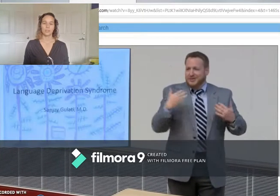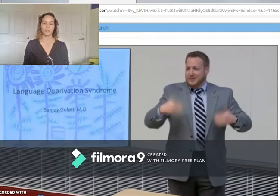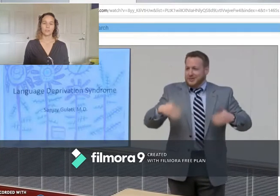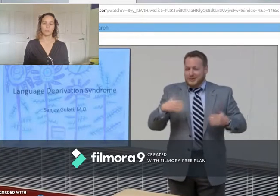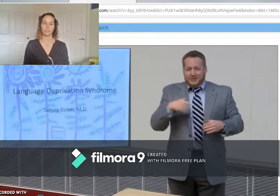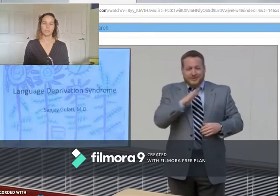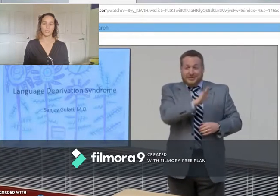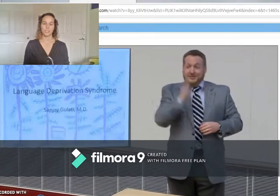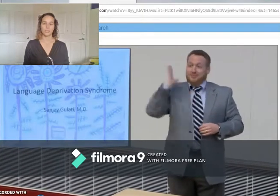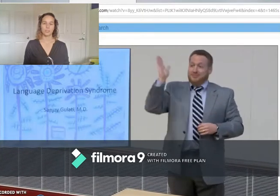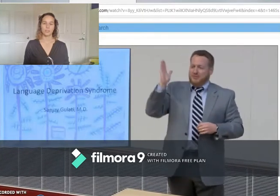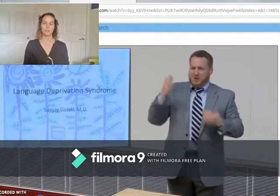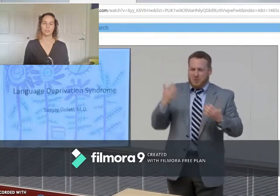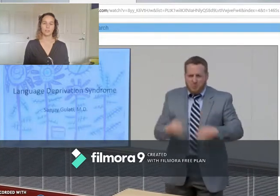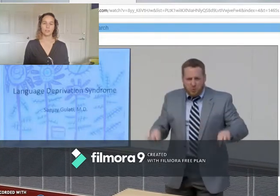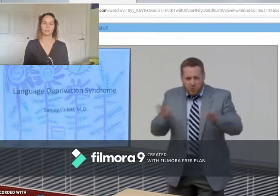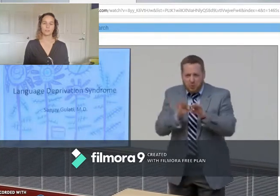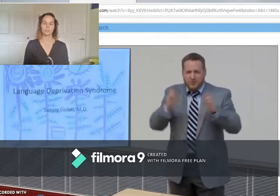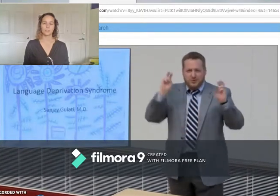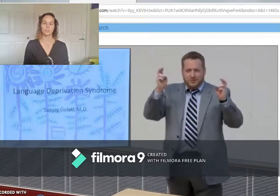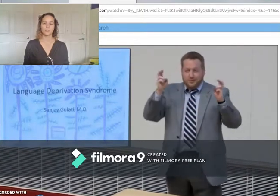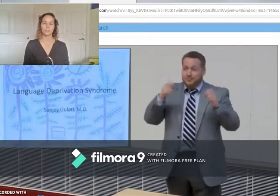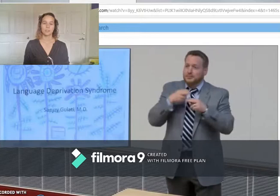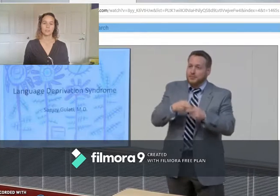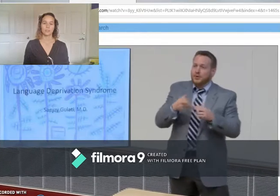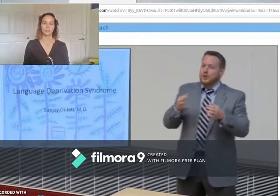So now I'd like to welcome Sanjay.